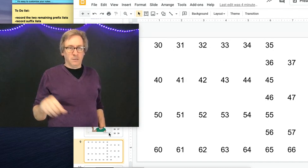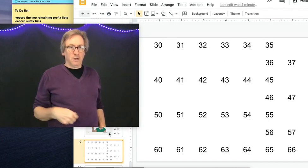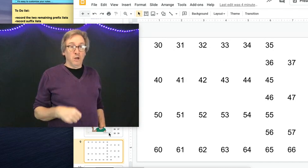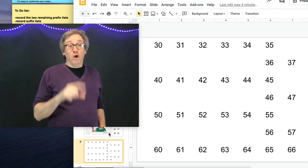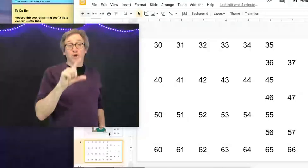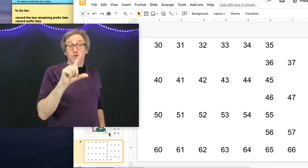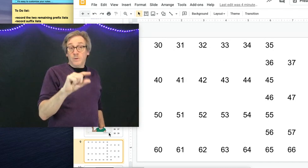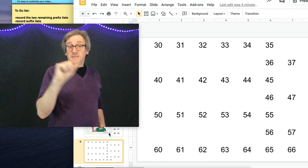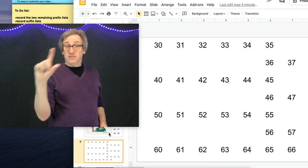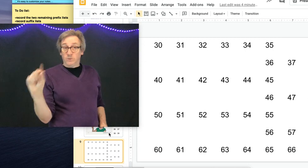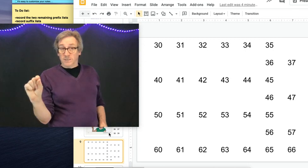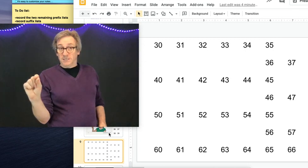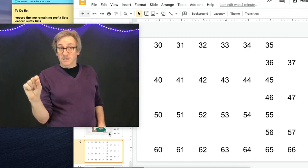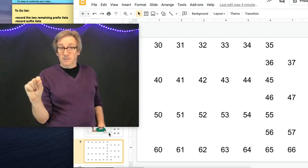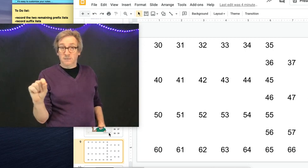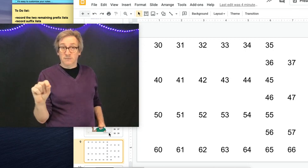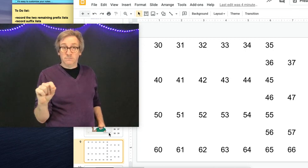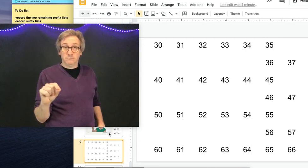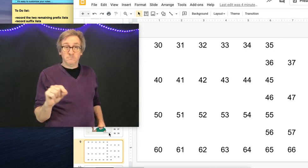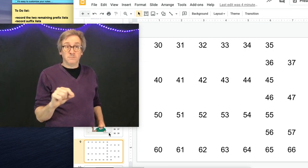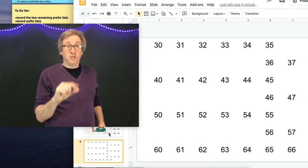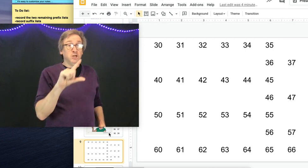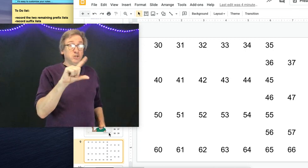1930, 2020,